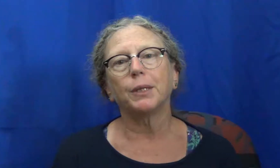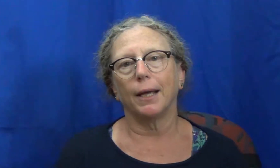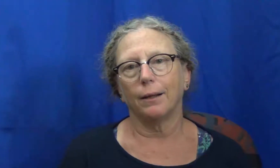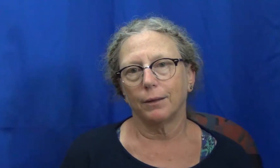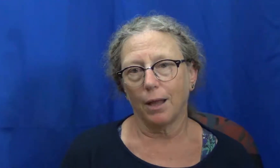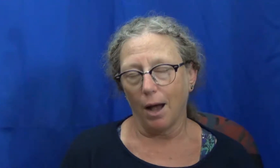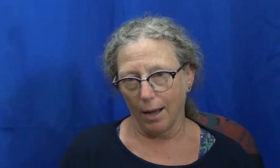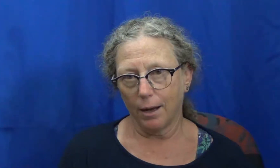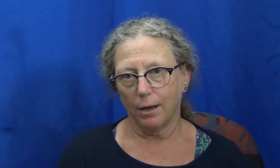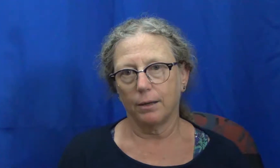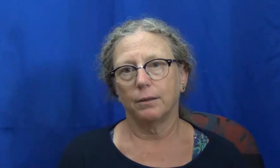something like,